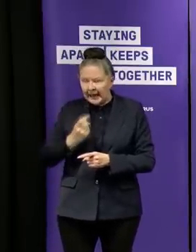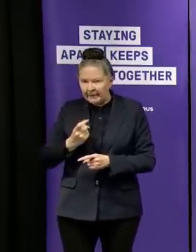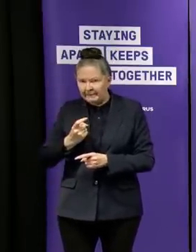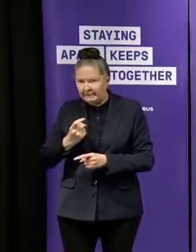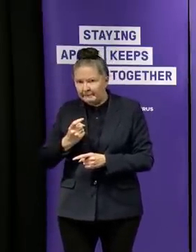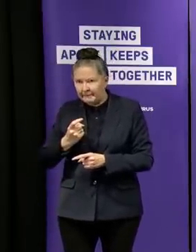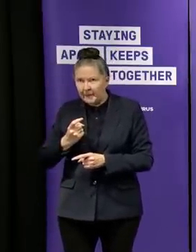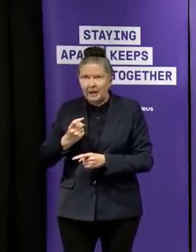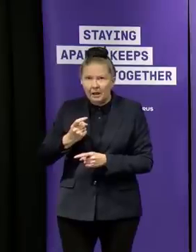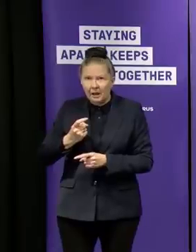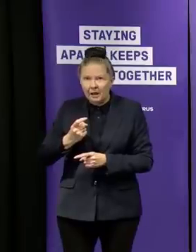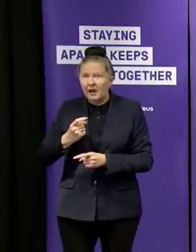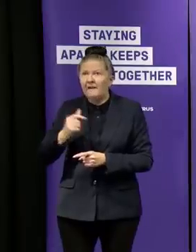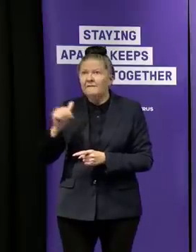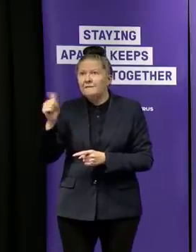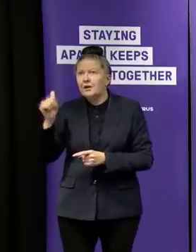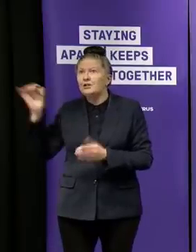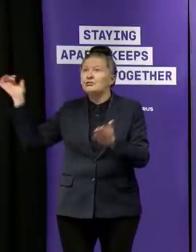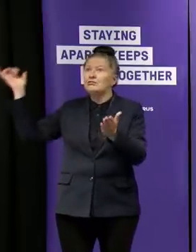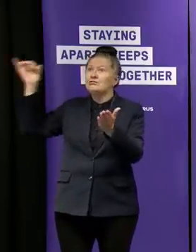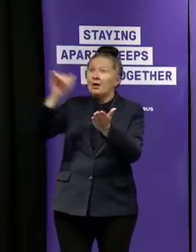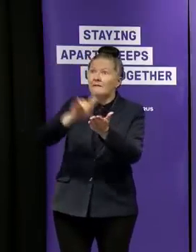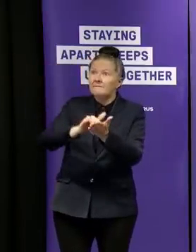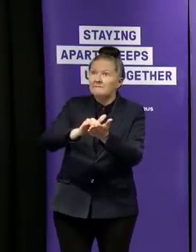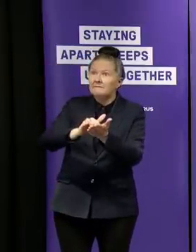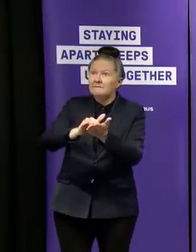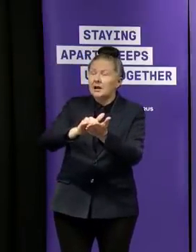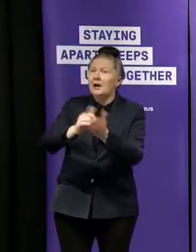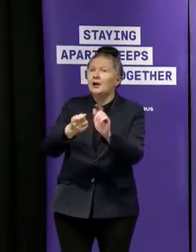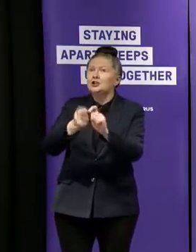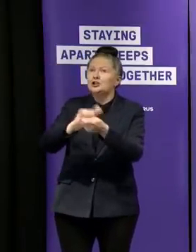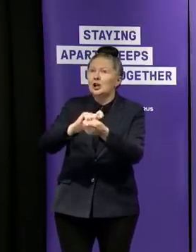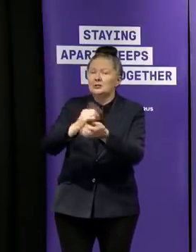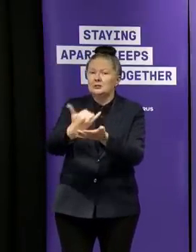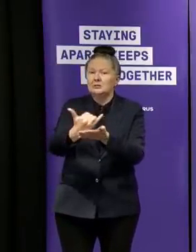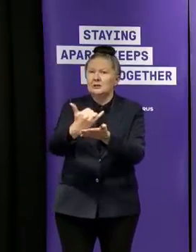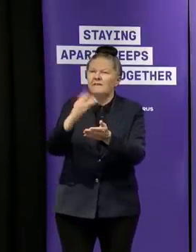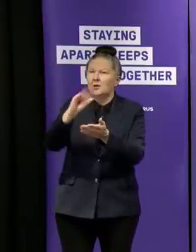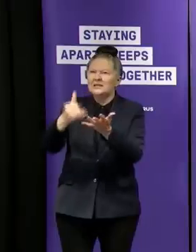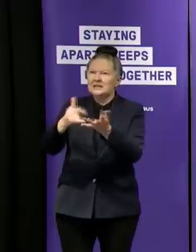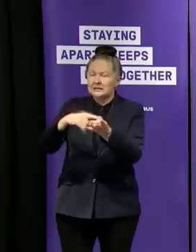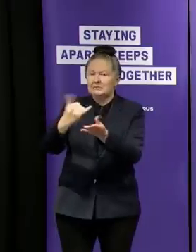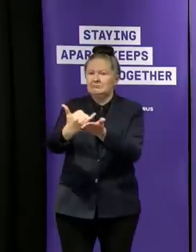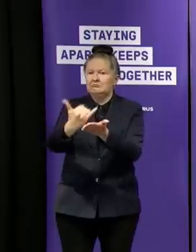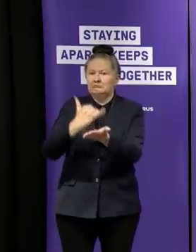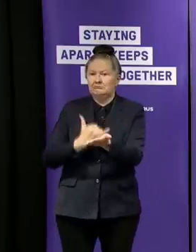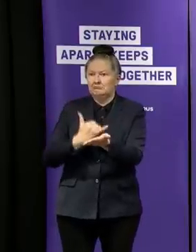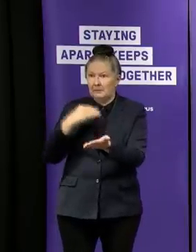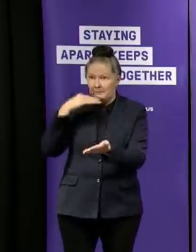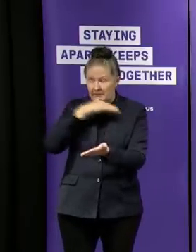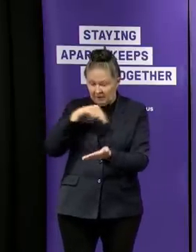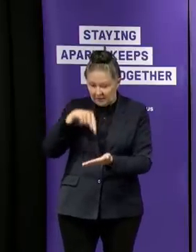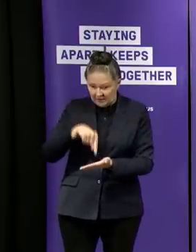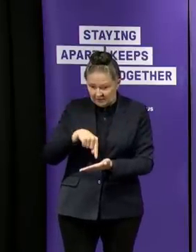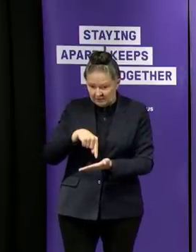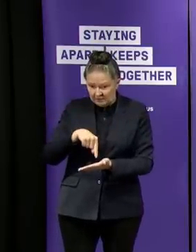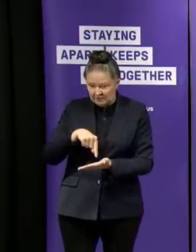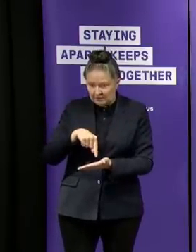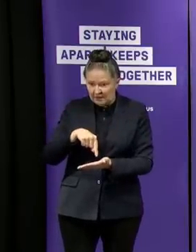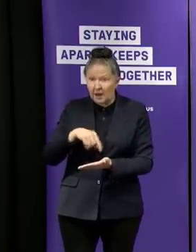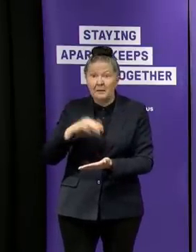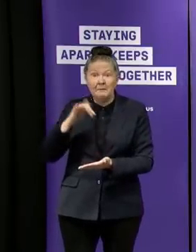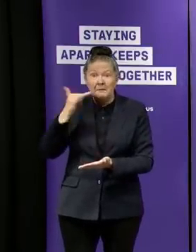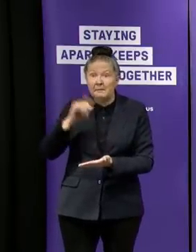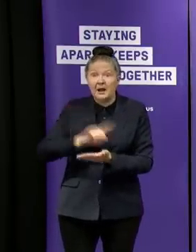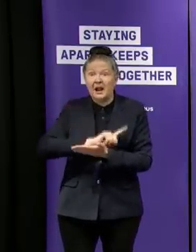coming. We'll know they've transferred from an international flight at Sydney to a domestic flight that's coming to Melbourne. We may even finish up with that international flight coming